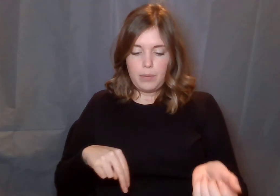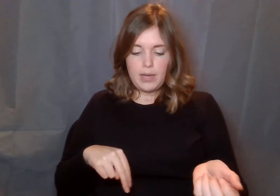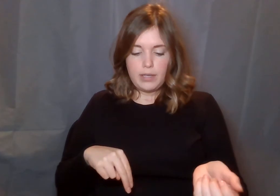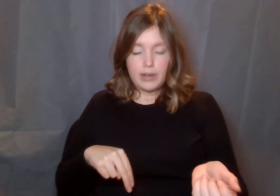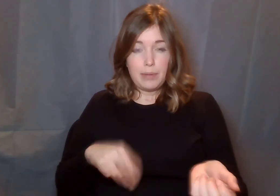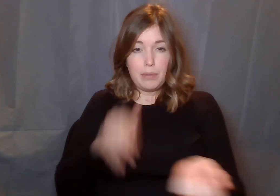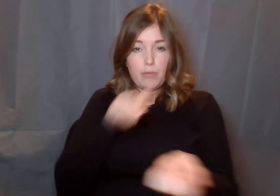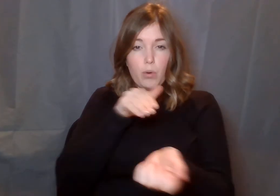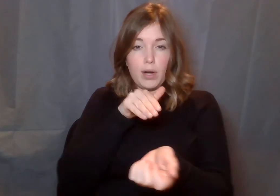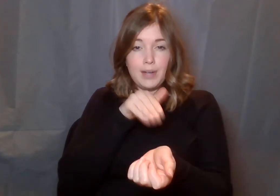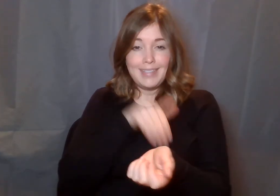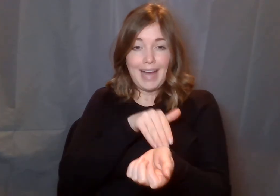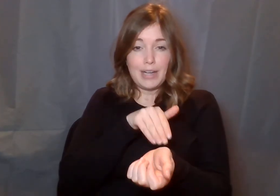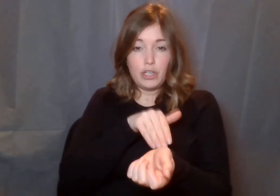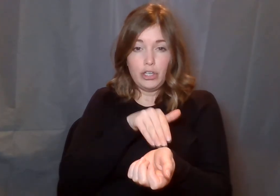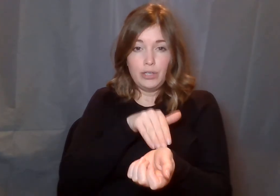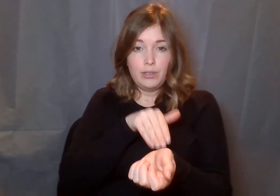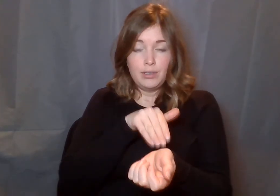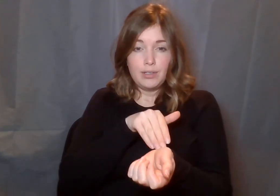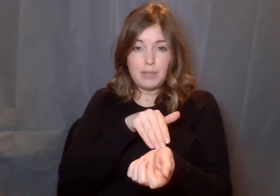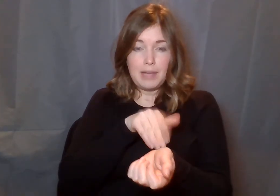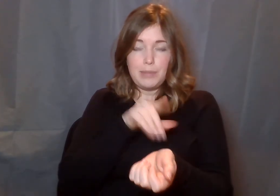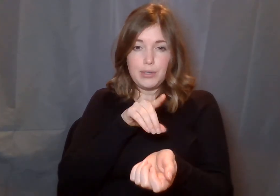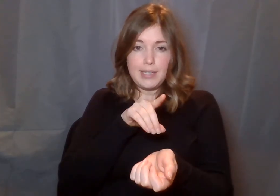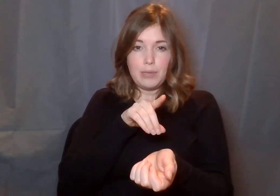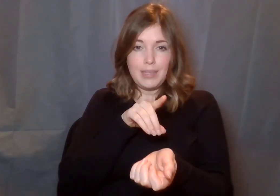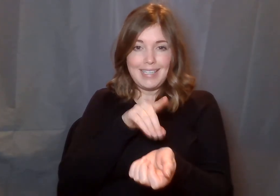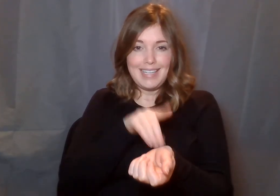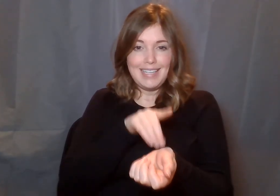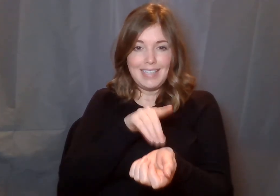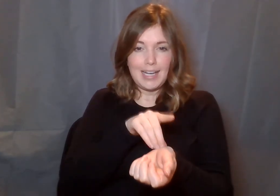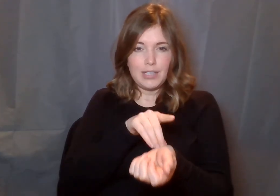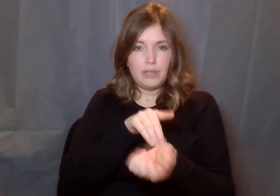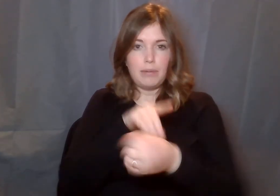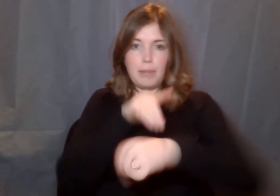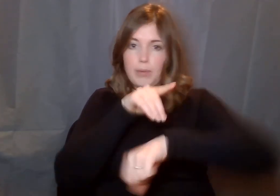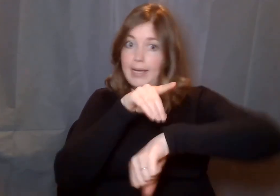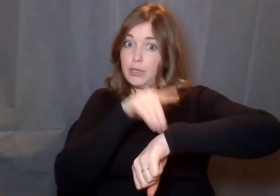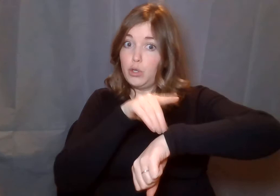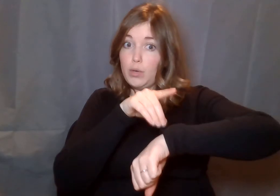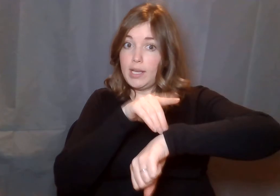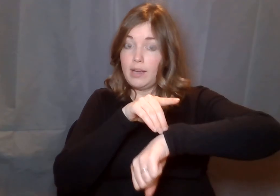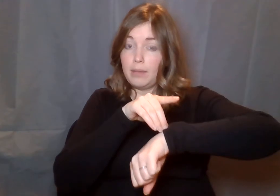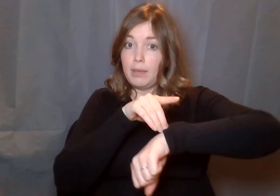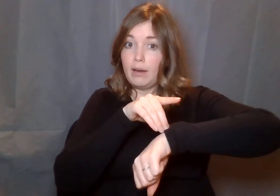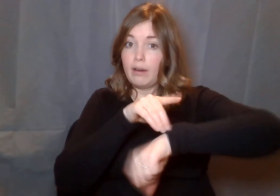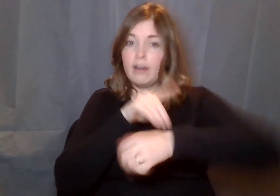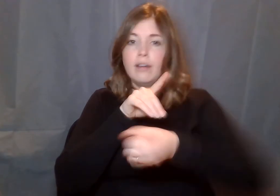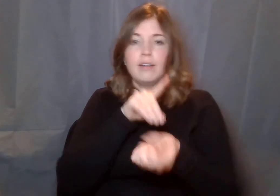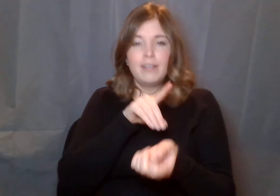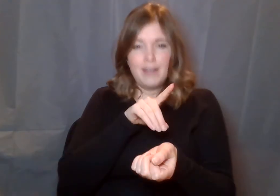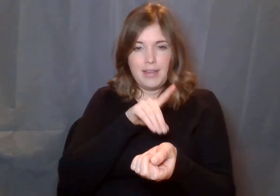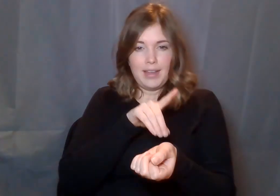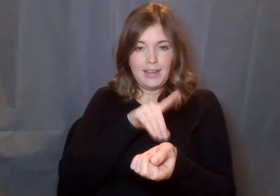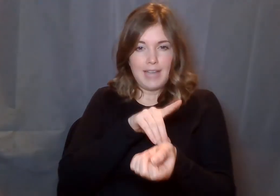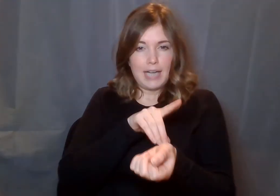we had talked about before, doctor. Sometimes you'll see it with a D, doctor. Remember we had duty up here, and then